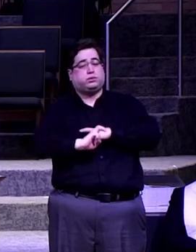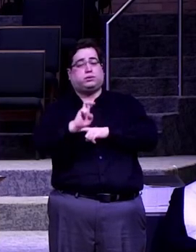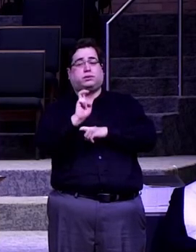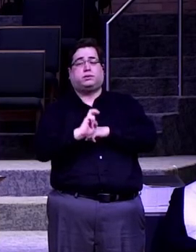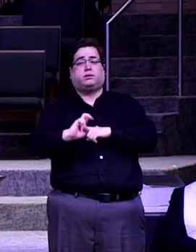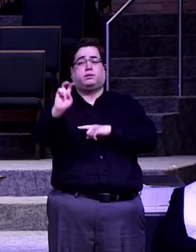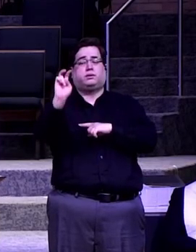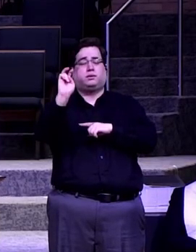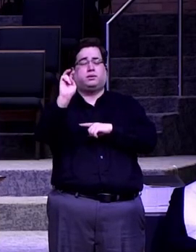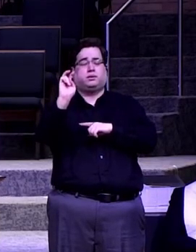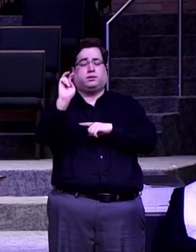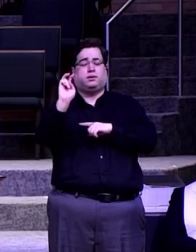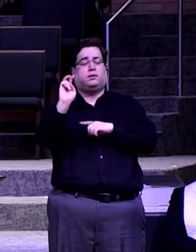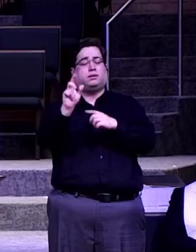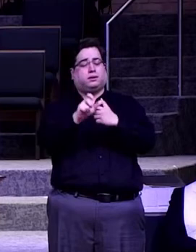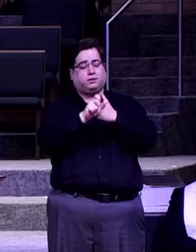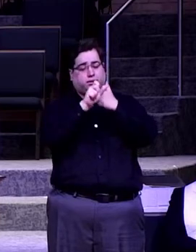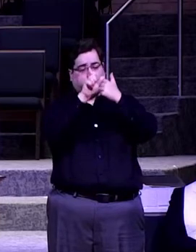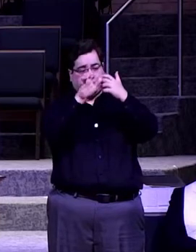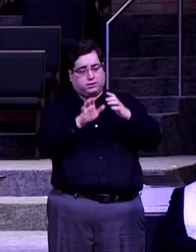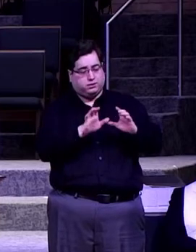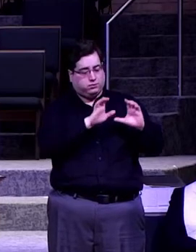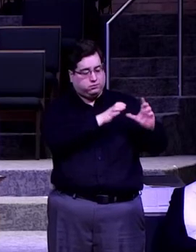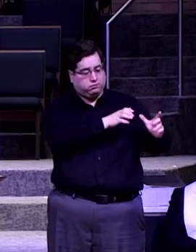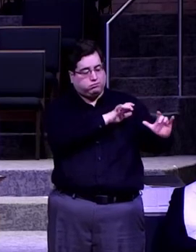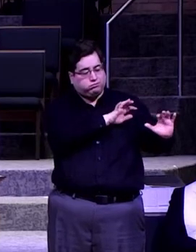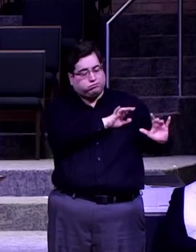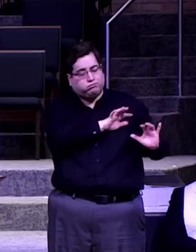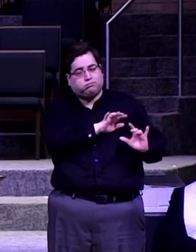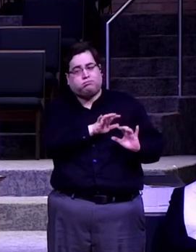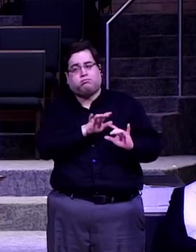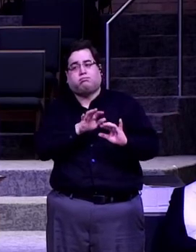It was a long journey that the disciples had been on.